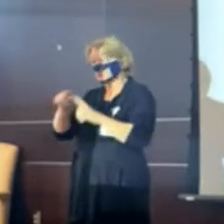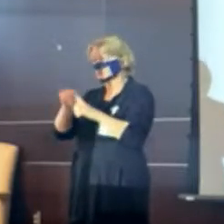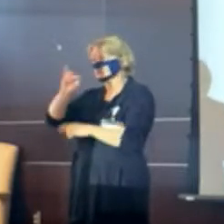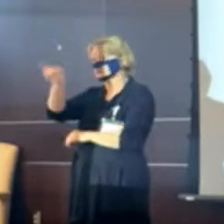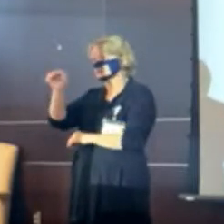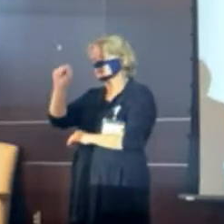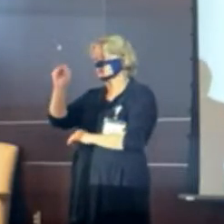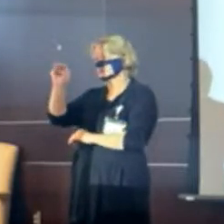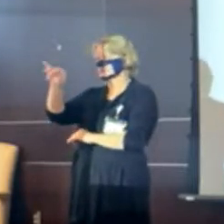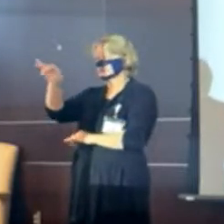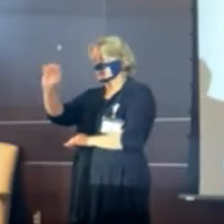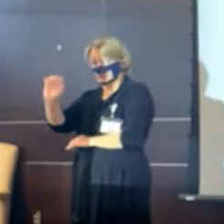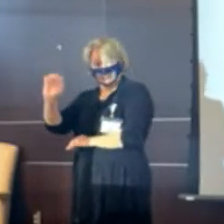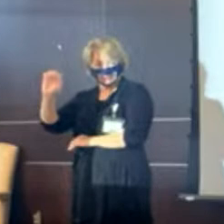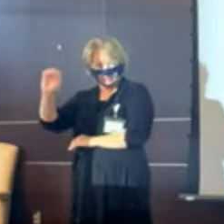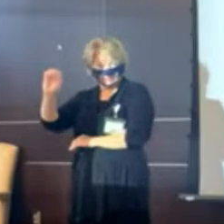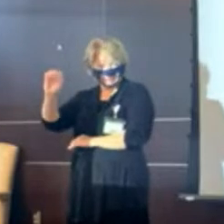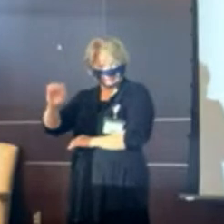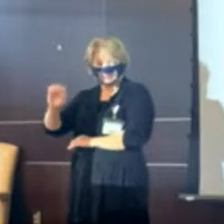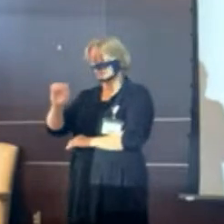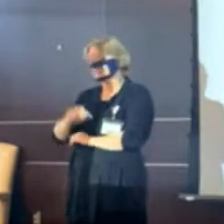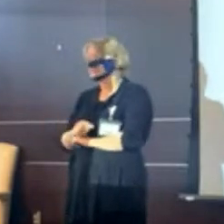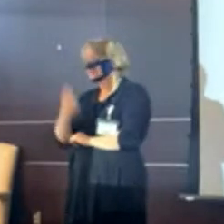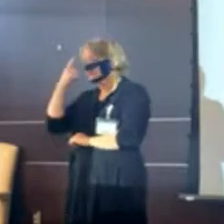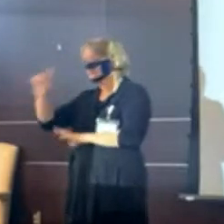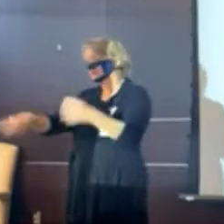Prevention Officer, for some additional comments. Jamie?